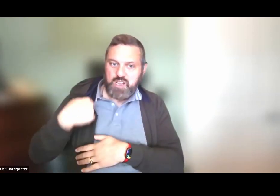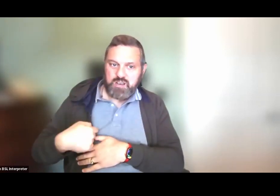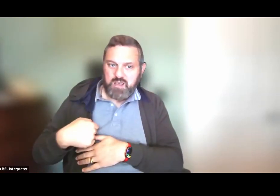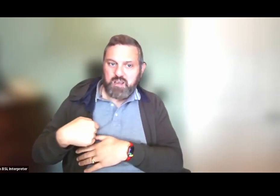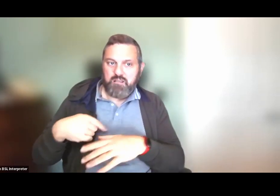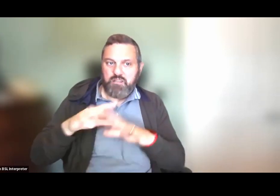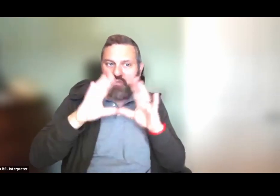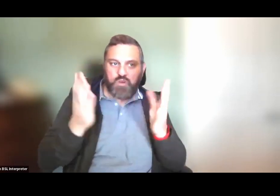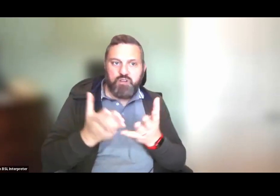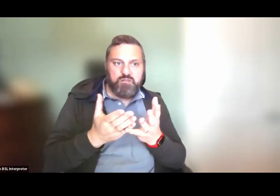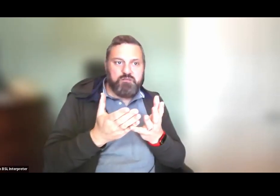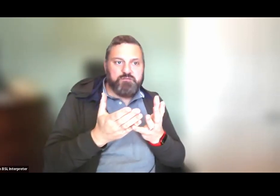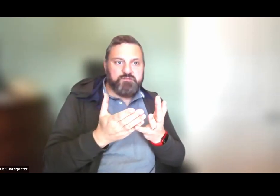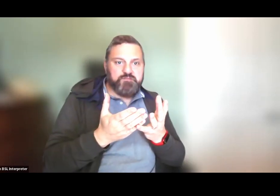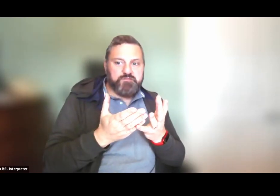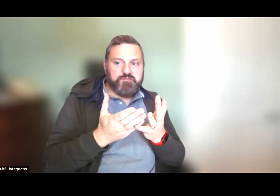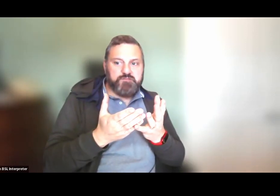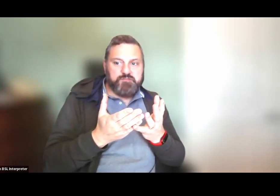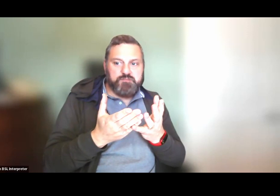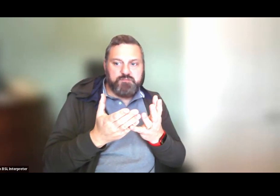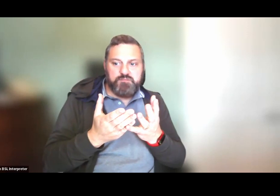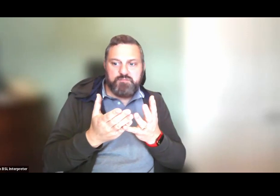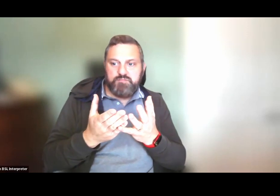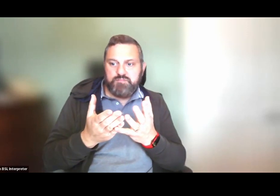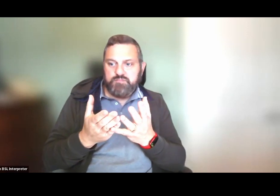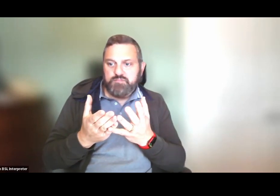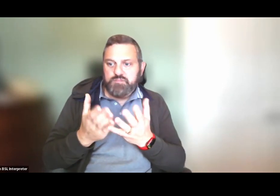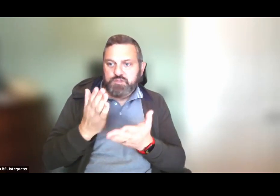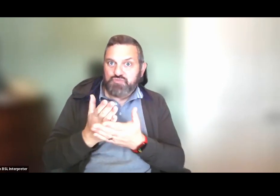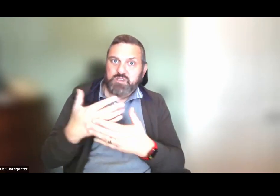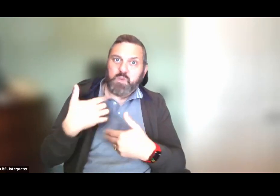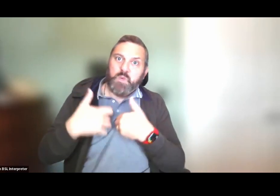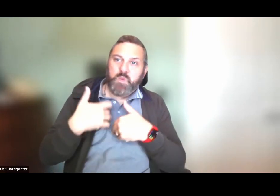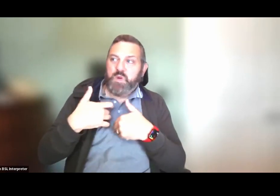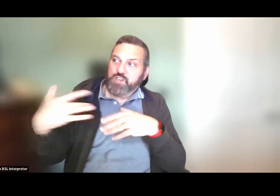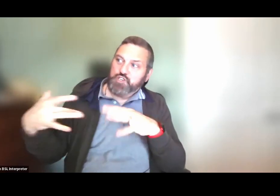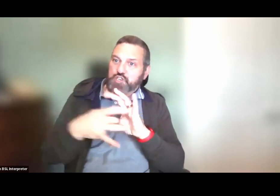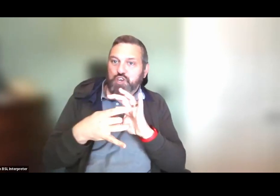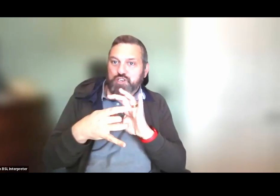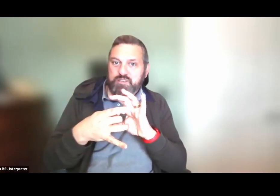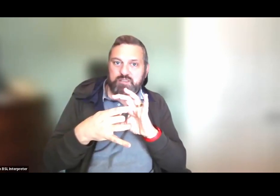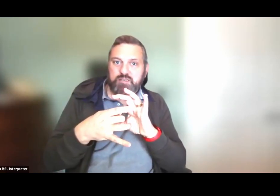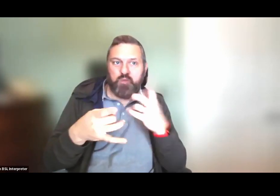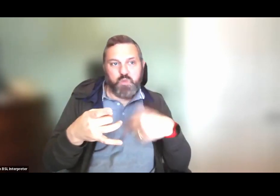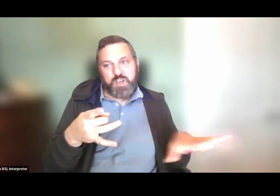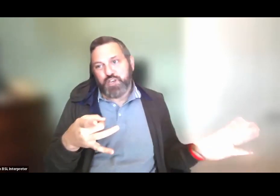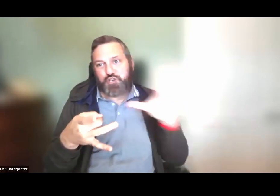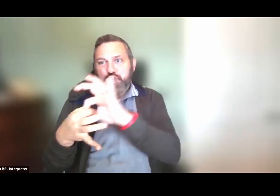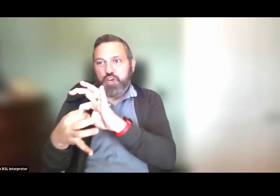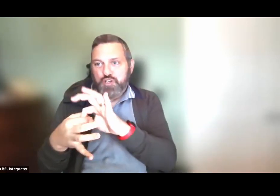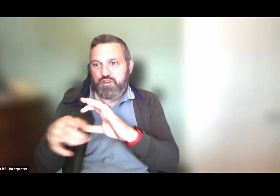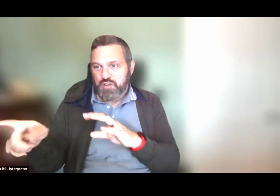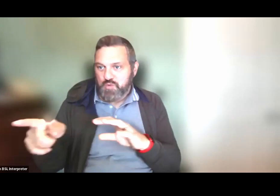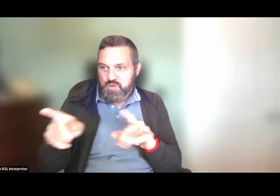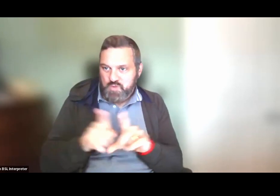around the world. It's a real thrill for us that you are joining us in Global Doughnut Day, and therefore we're joining you and learning what you're doing